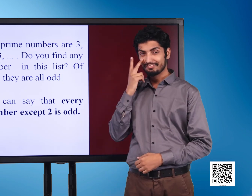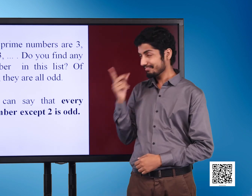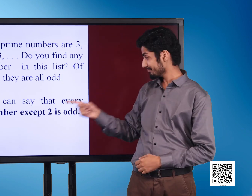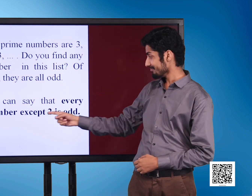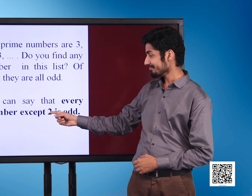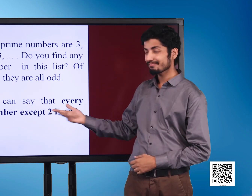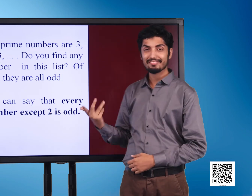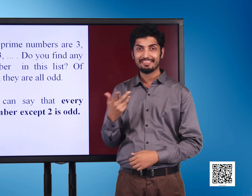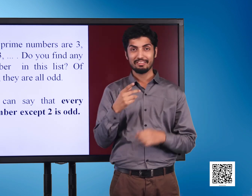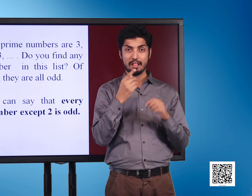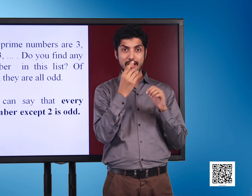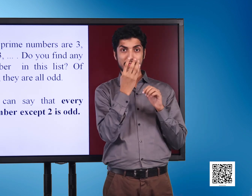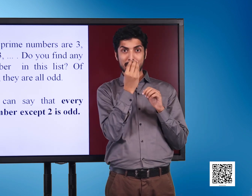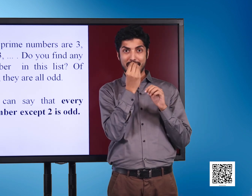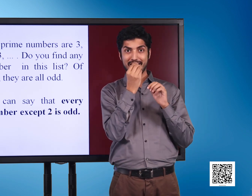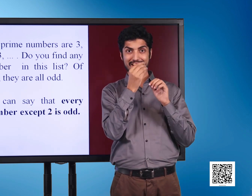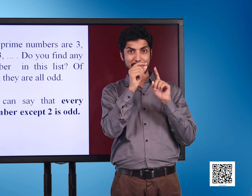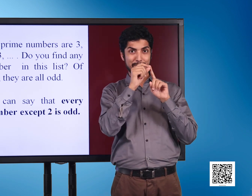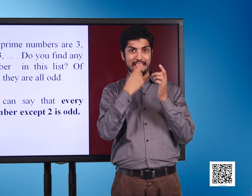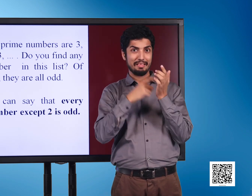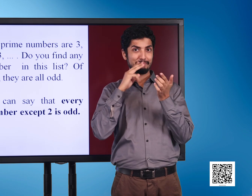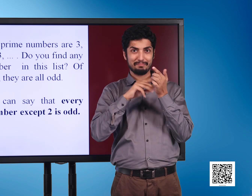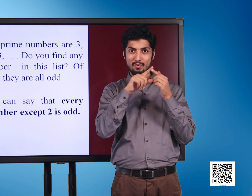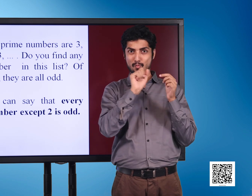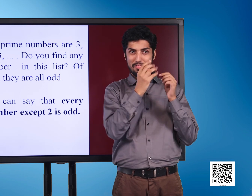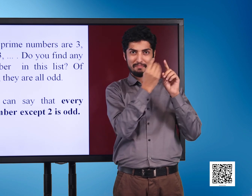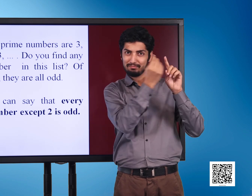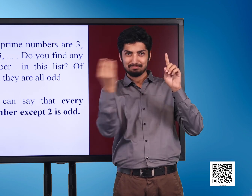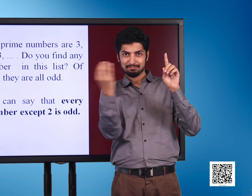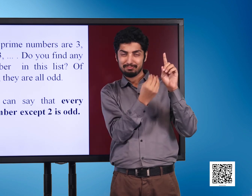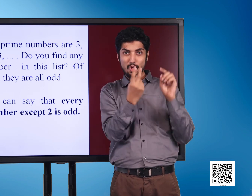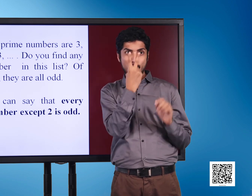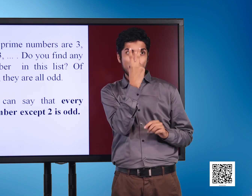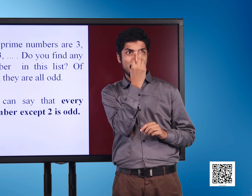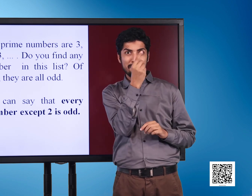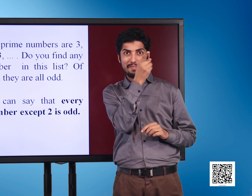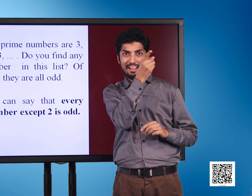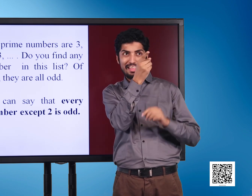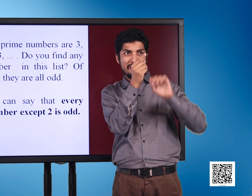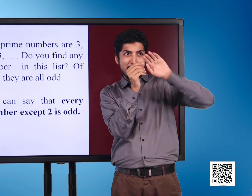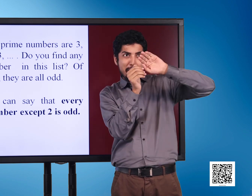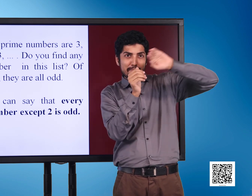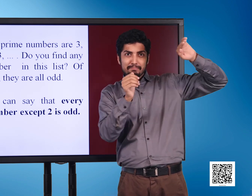Thus we can say that every prime number except 2 is odd.